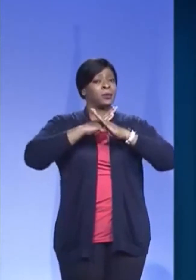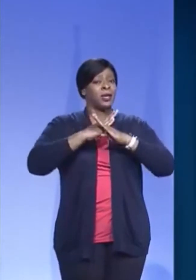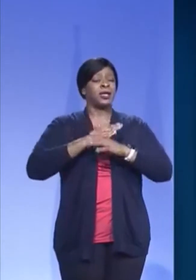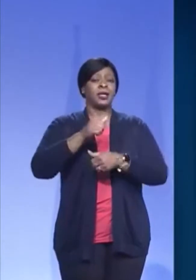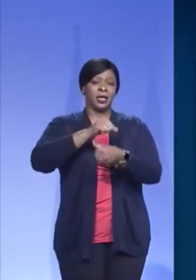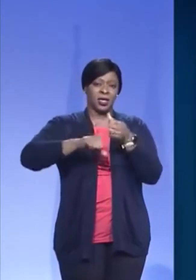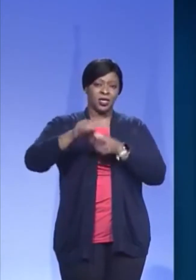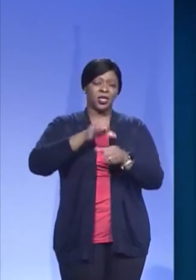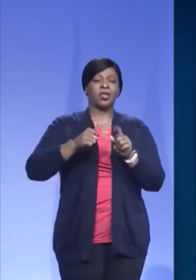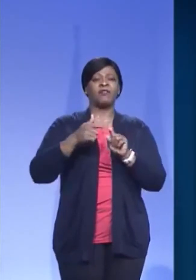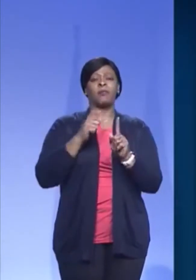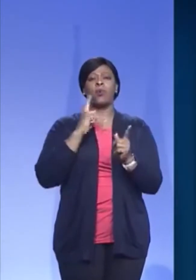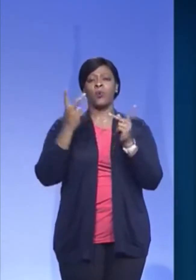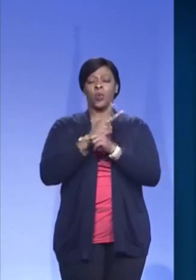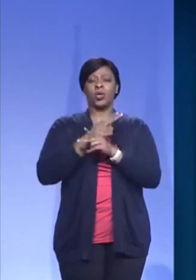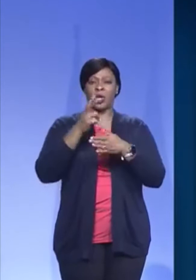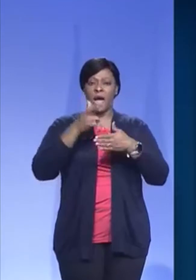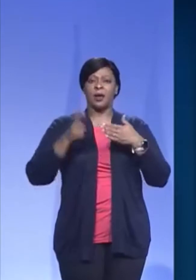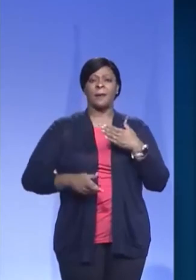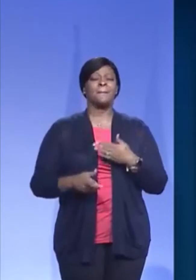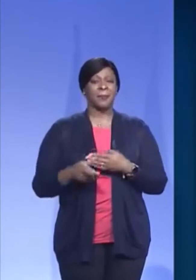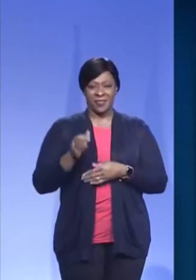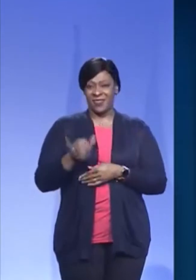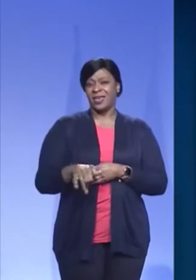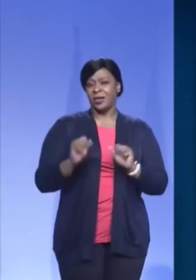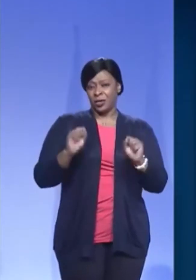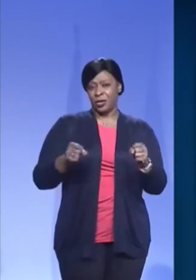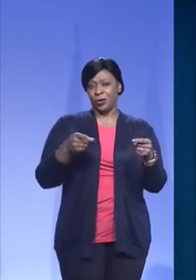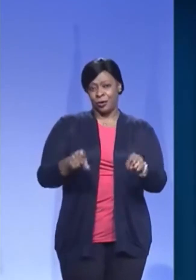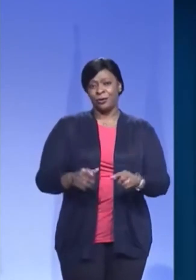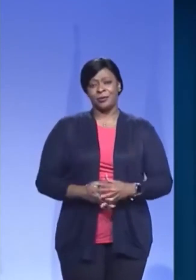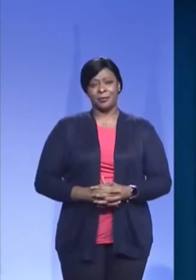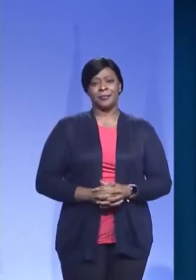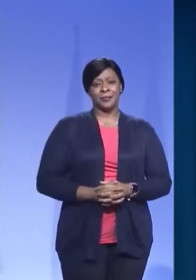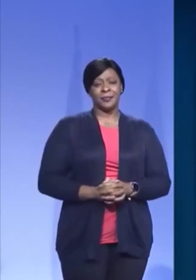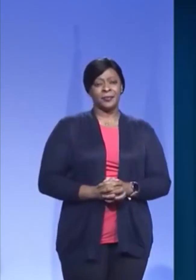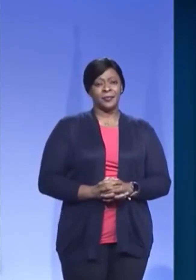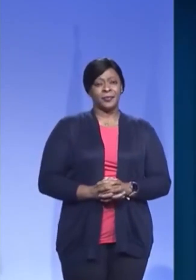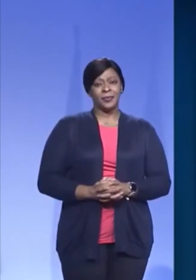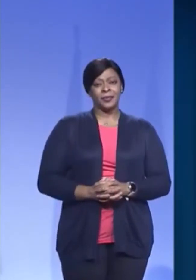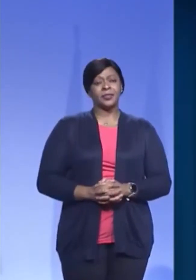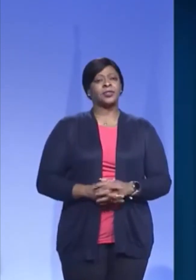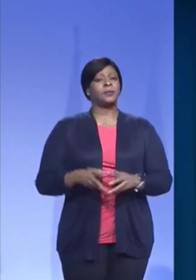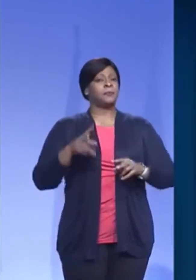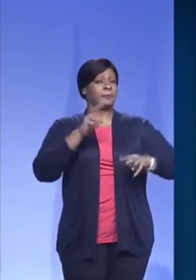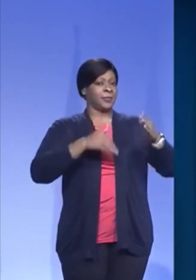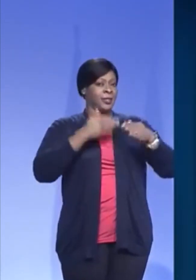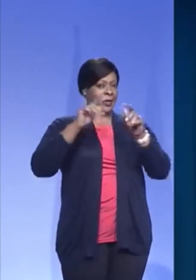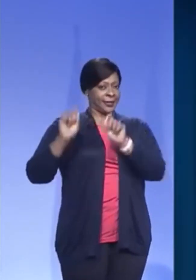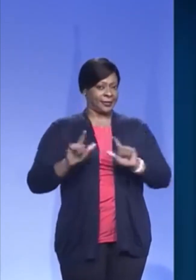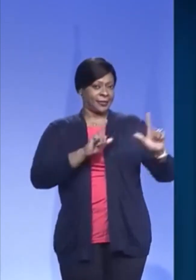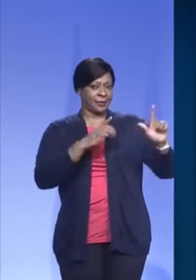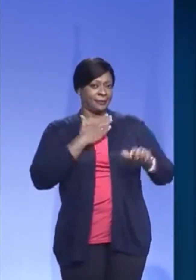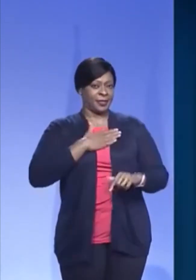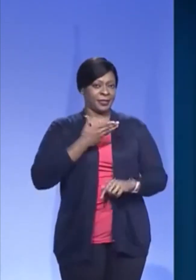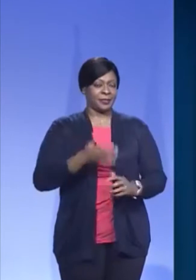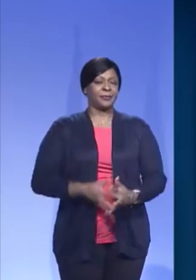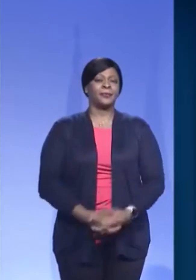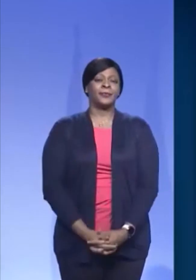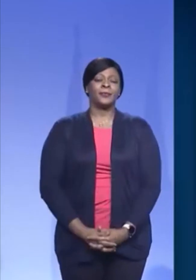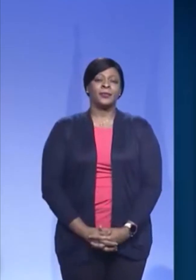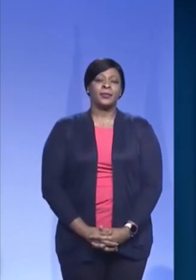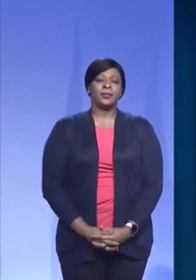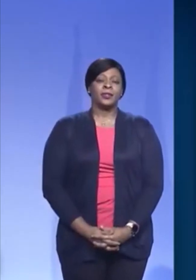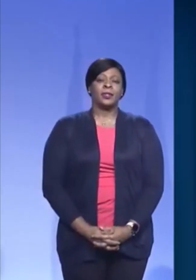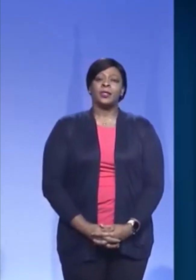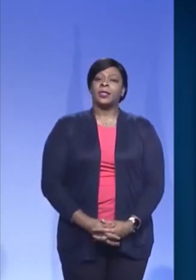from the worst outcomes that could occur. Now, if we could look to the next slide, please. Some